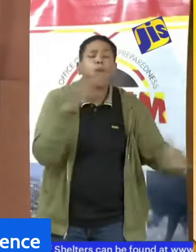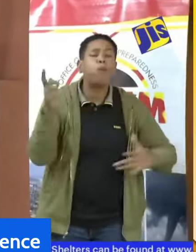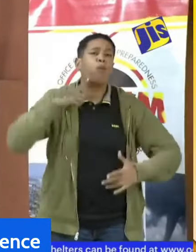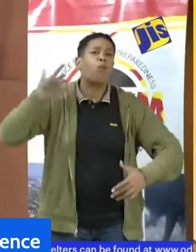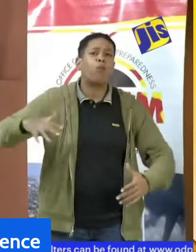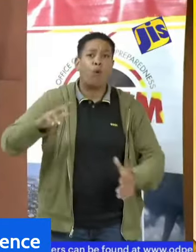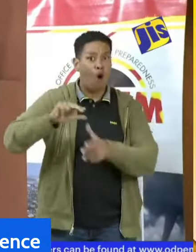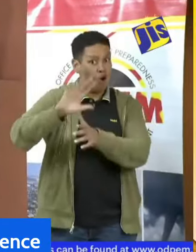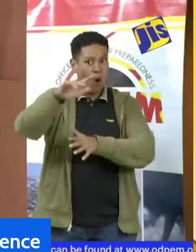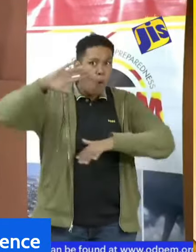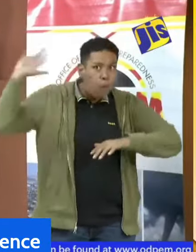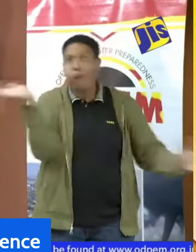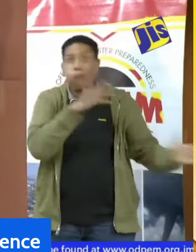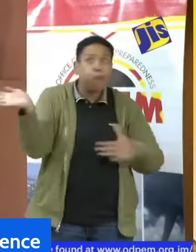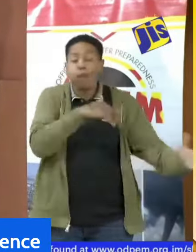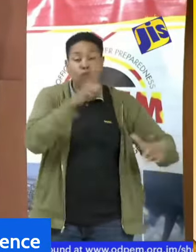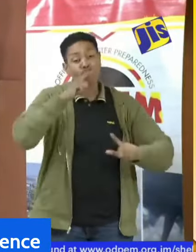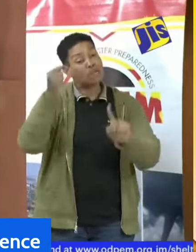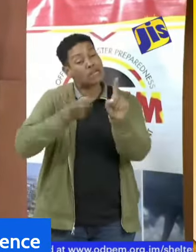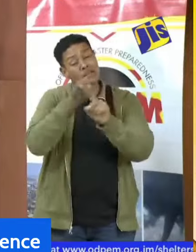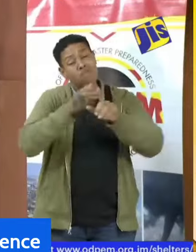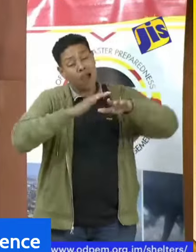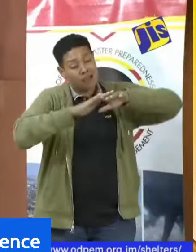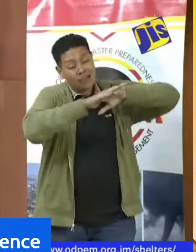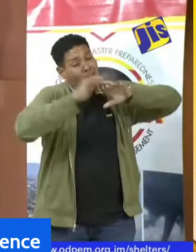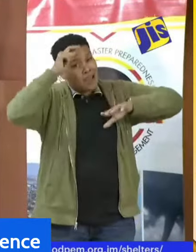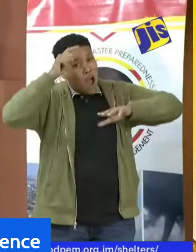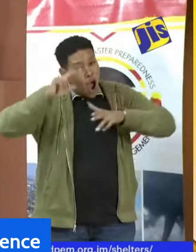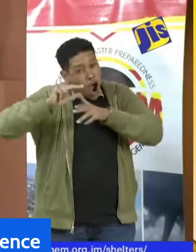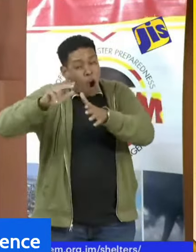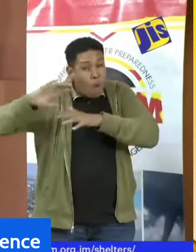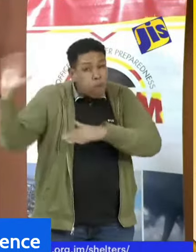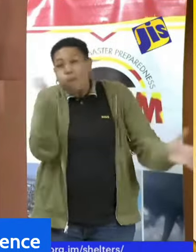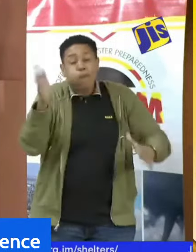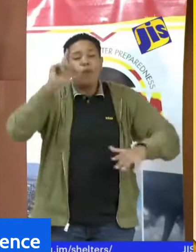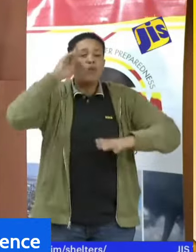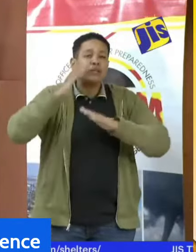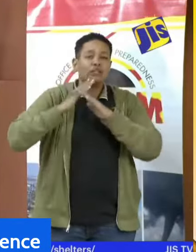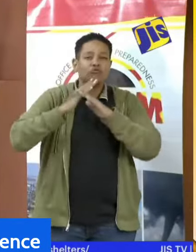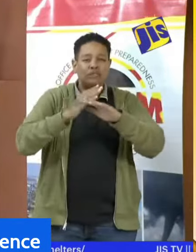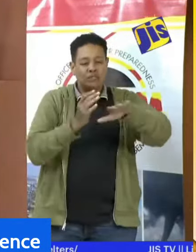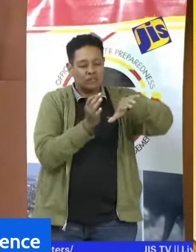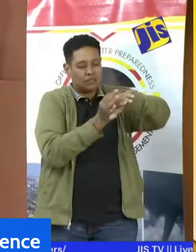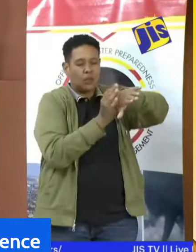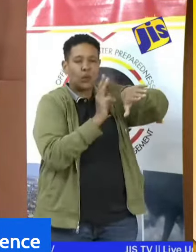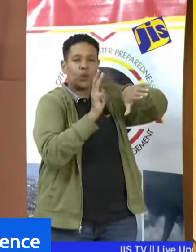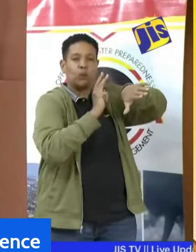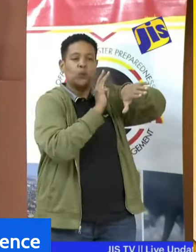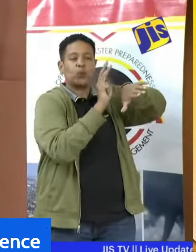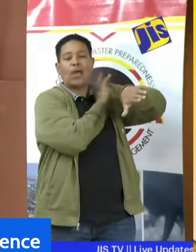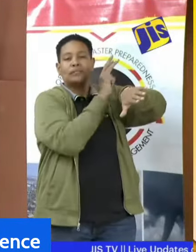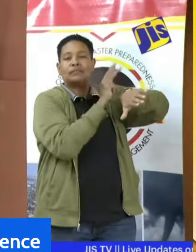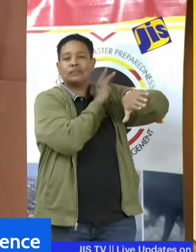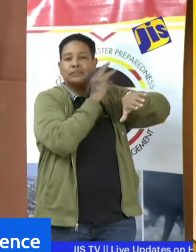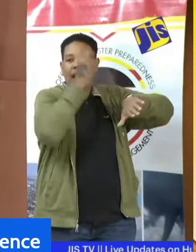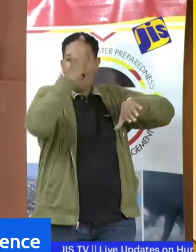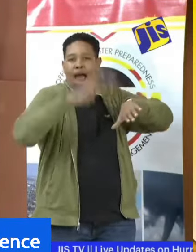force winds, even affecting sections. The hurricane force winds will be restricted mainly to the western half of the